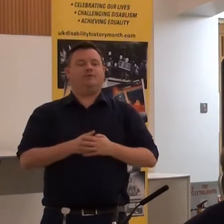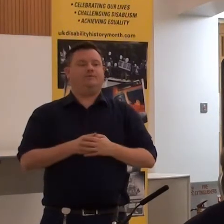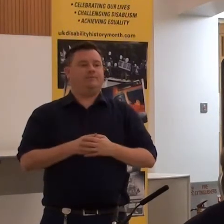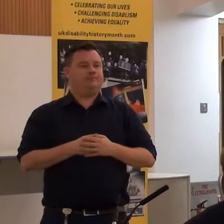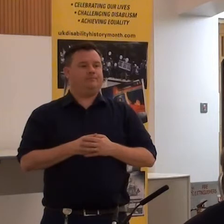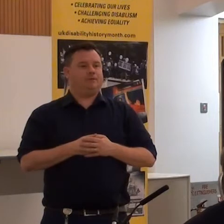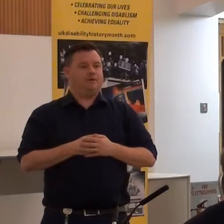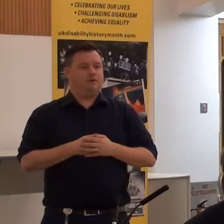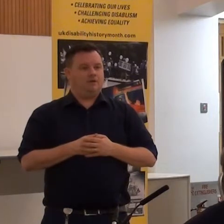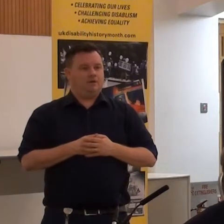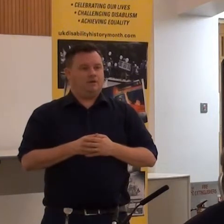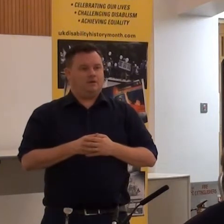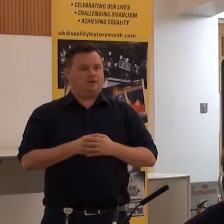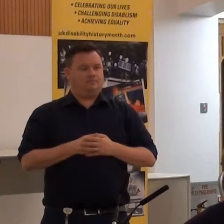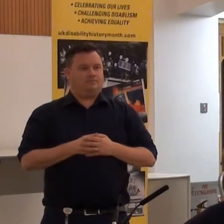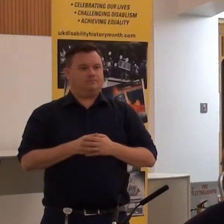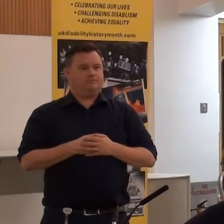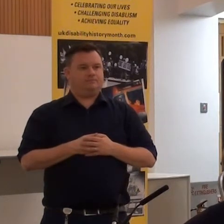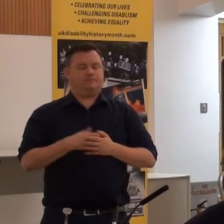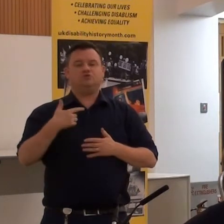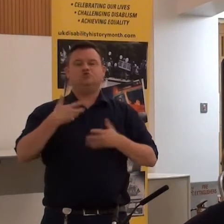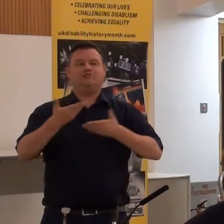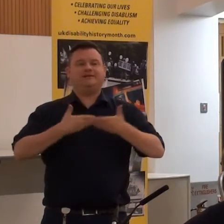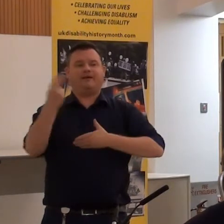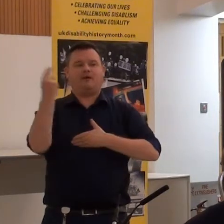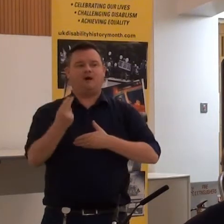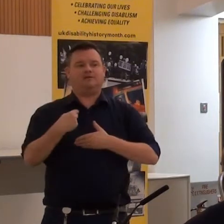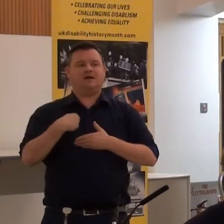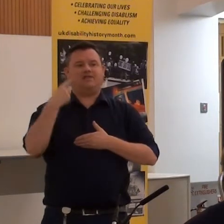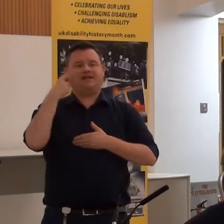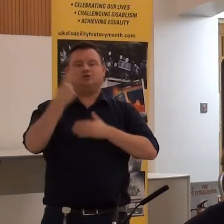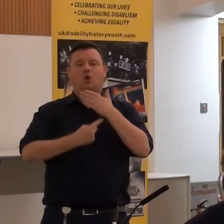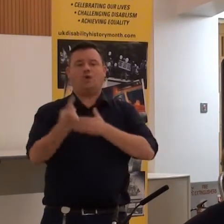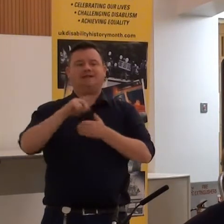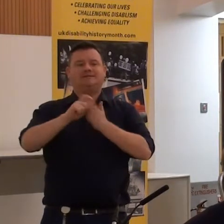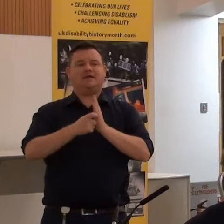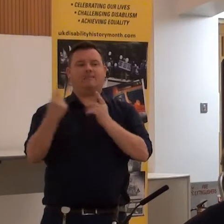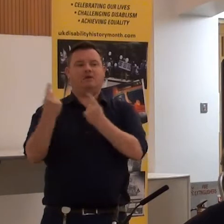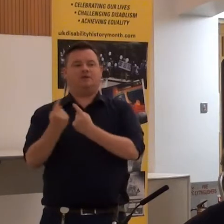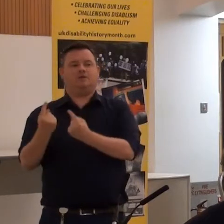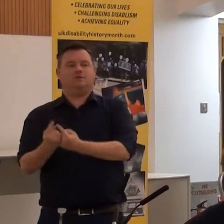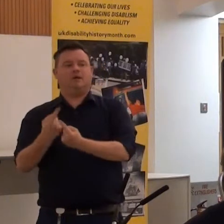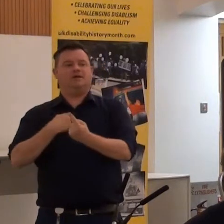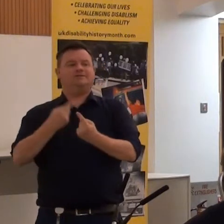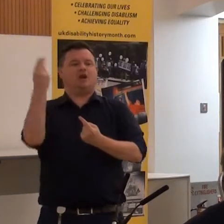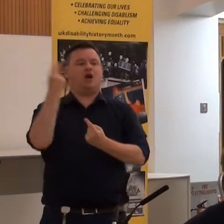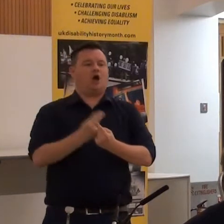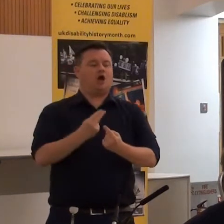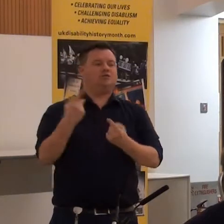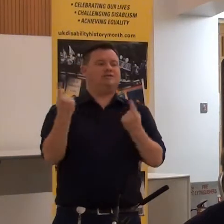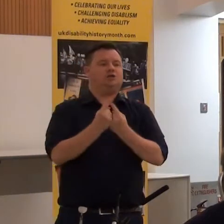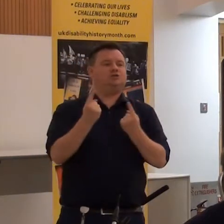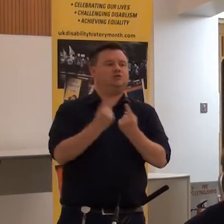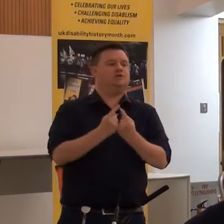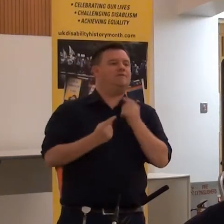training arts, because actually I think it's not just a disabled issue, it's, I think it's a class issue, and the same happens